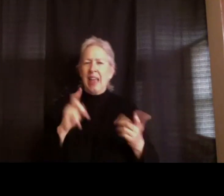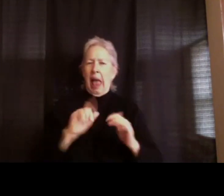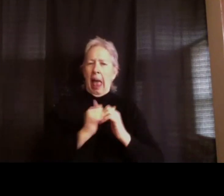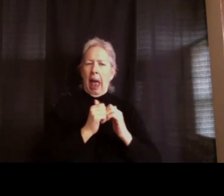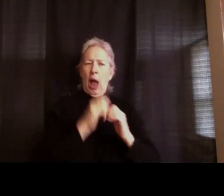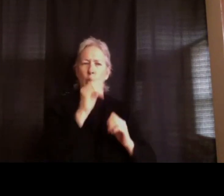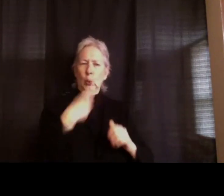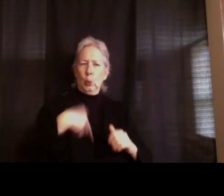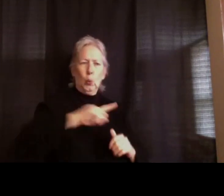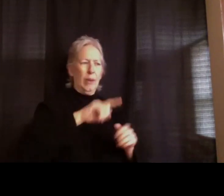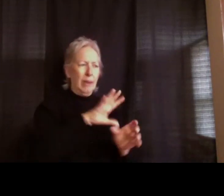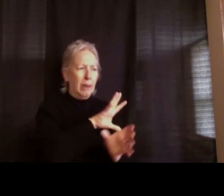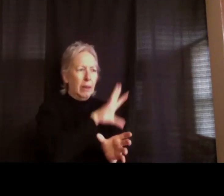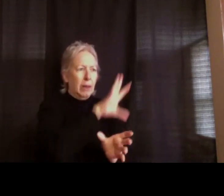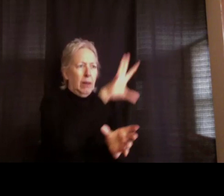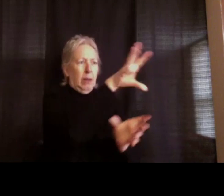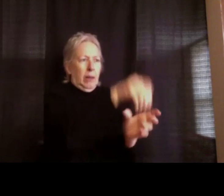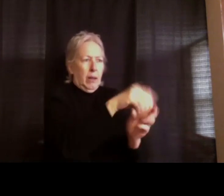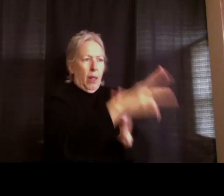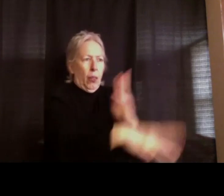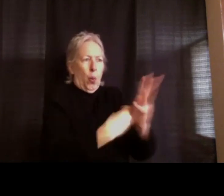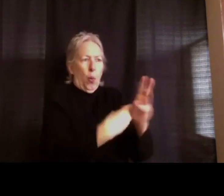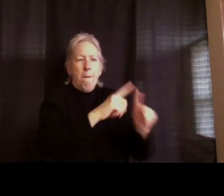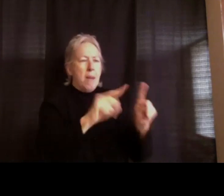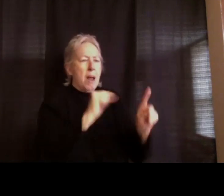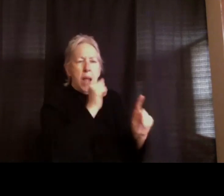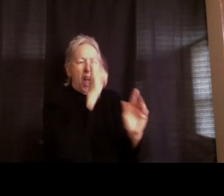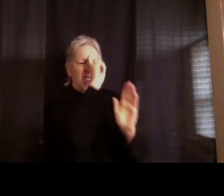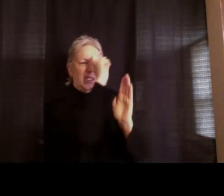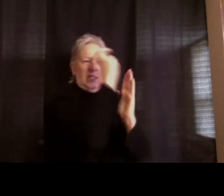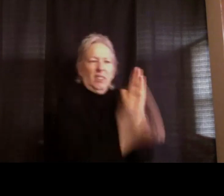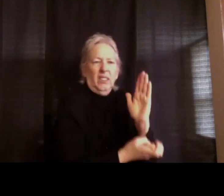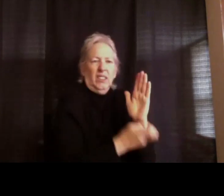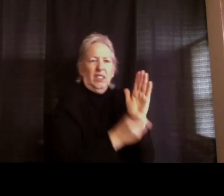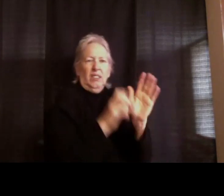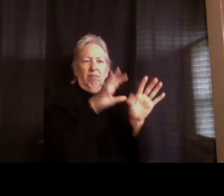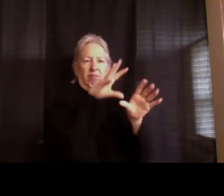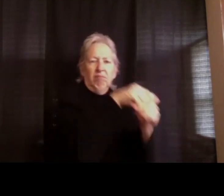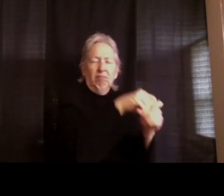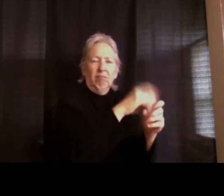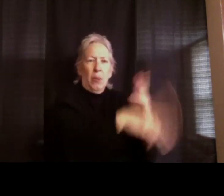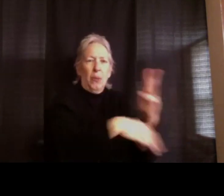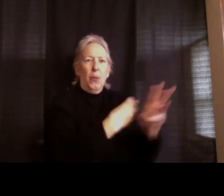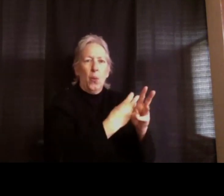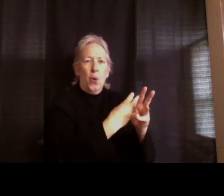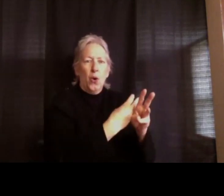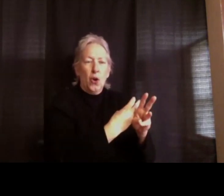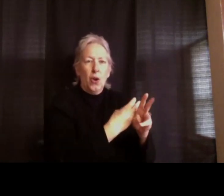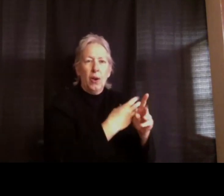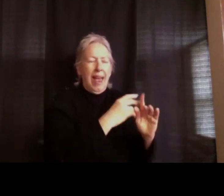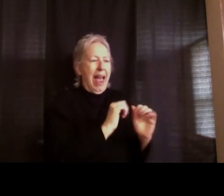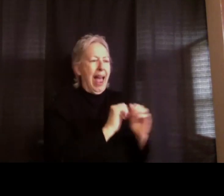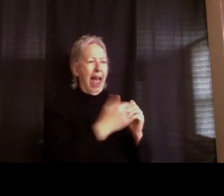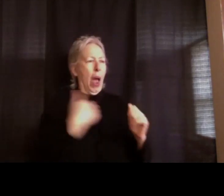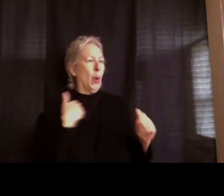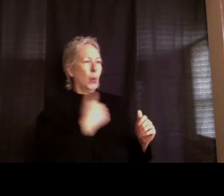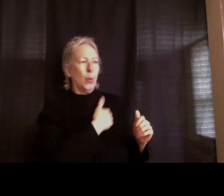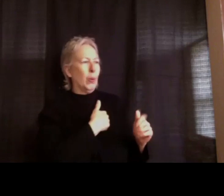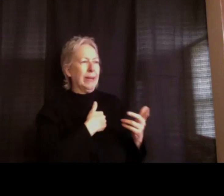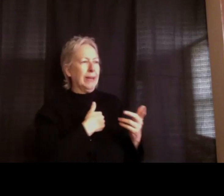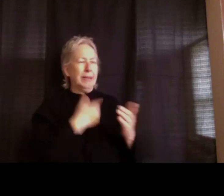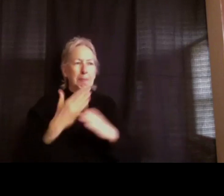we engage the culture while living the countercultural narrative of God's unconditional love and